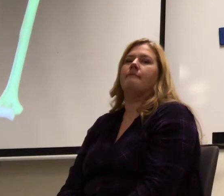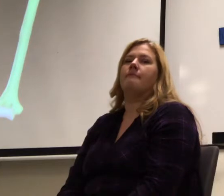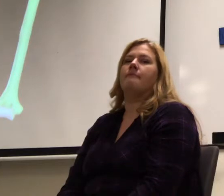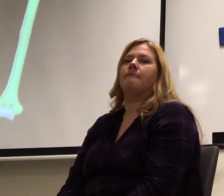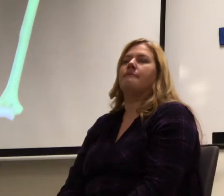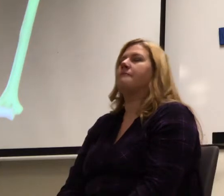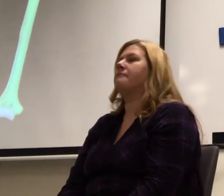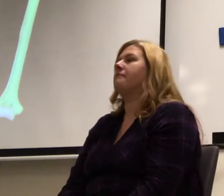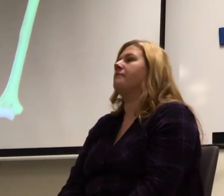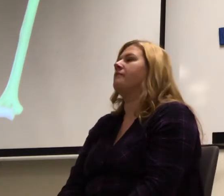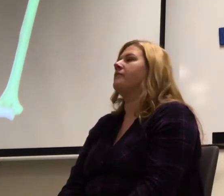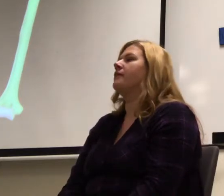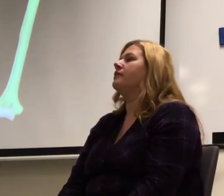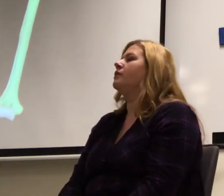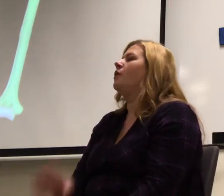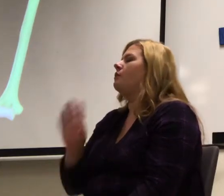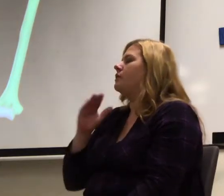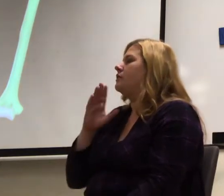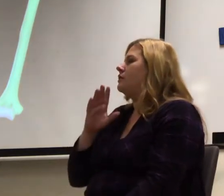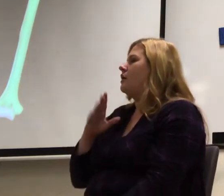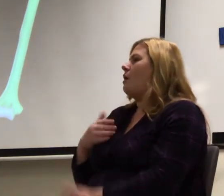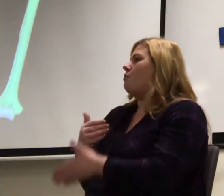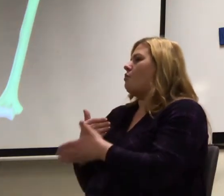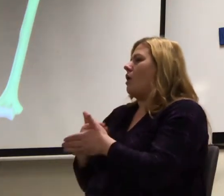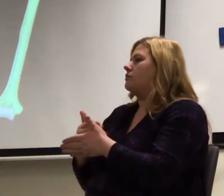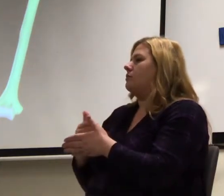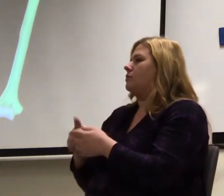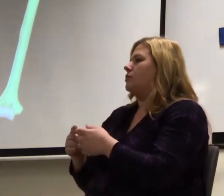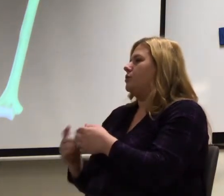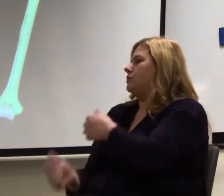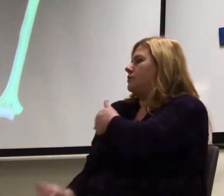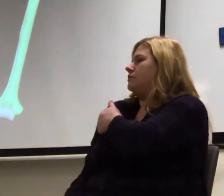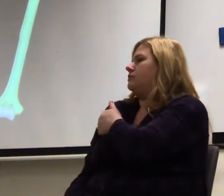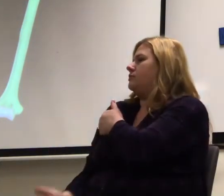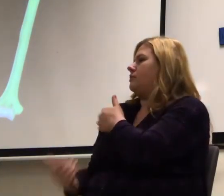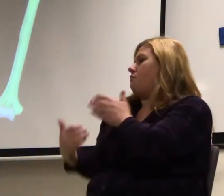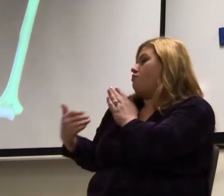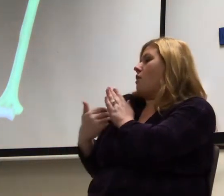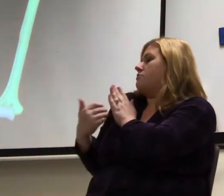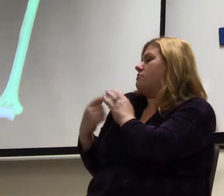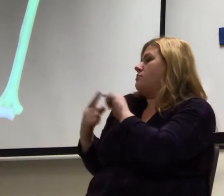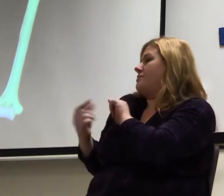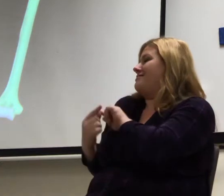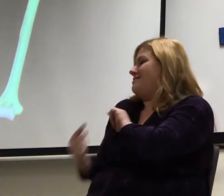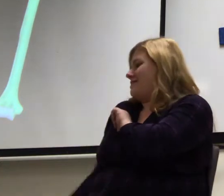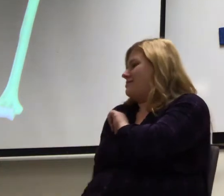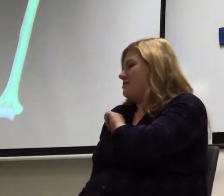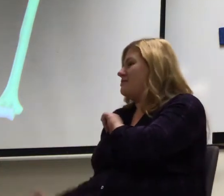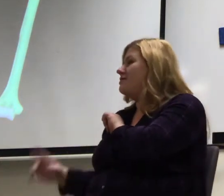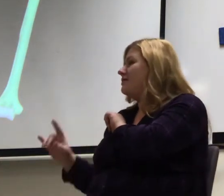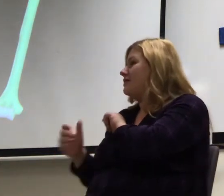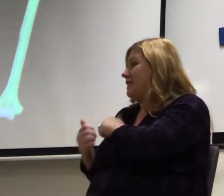I'll go proximal to distal, starting with the head of the humerus.